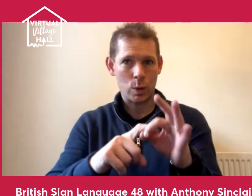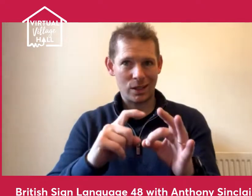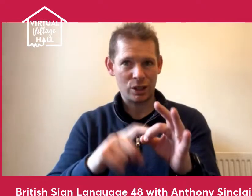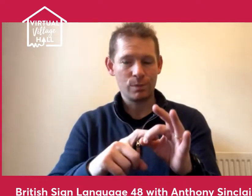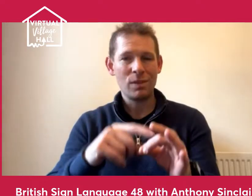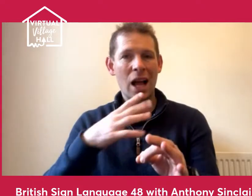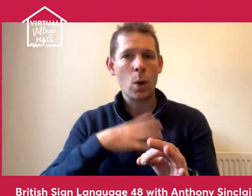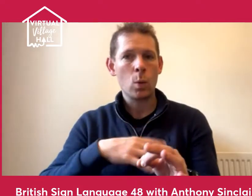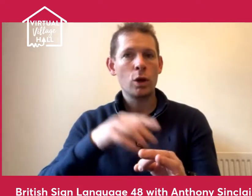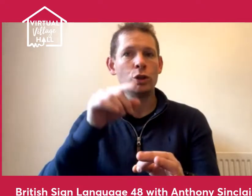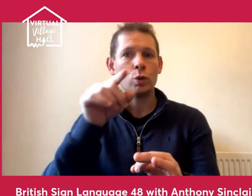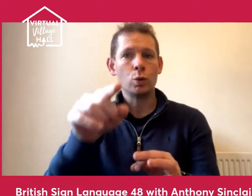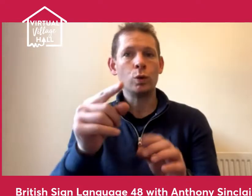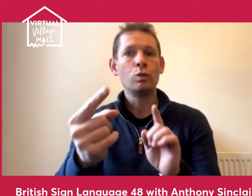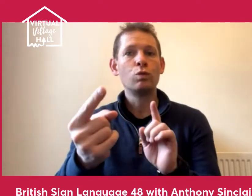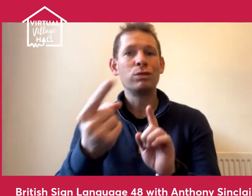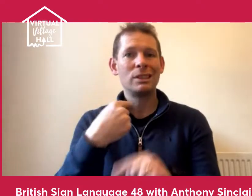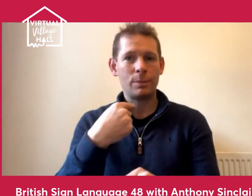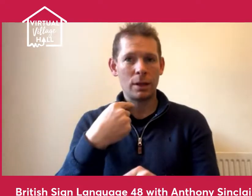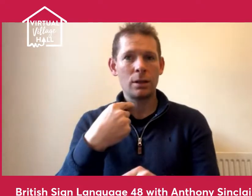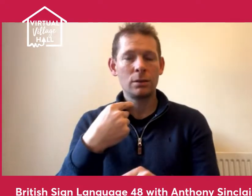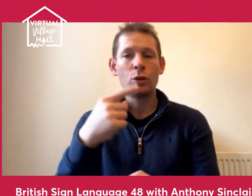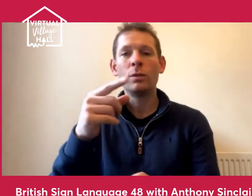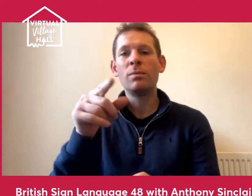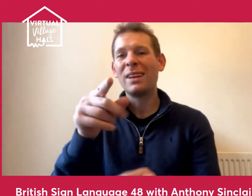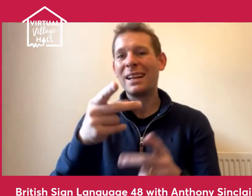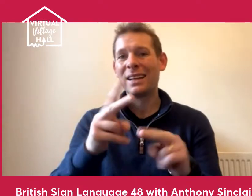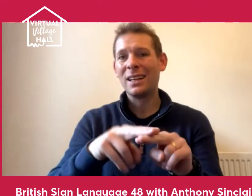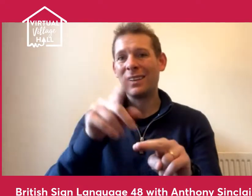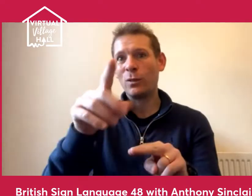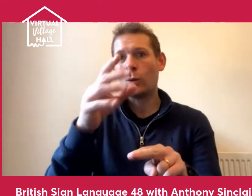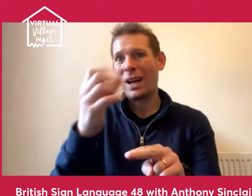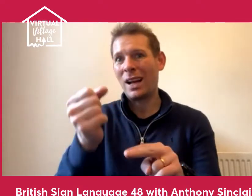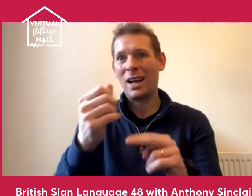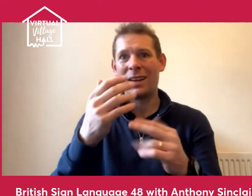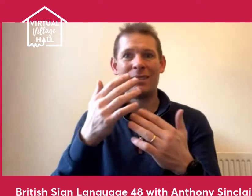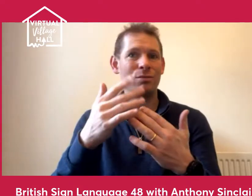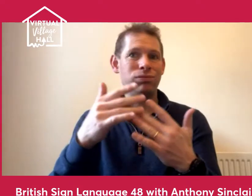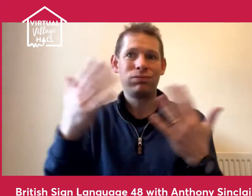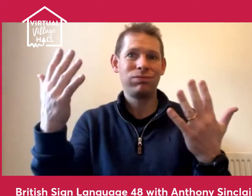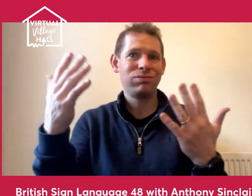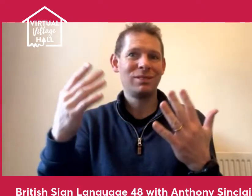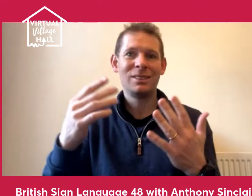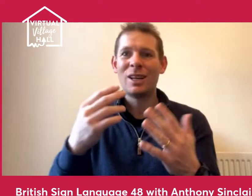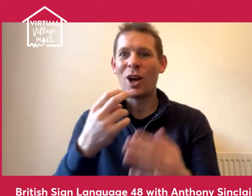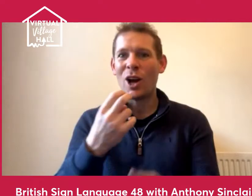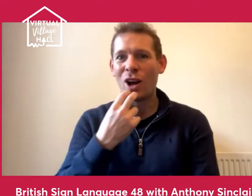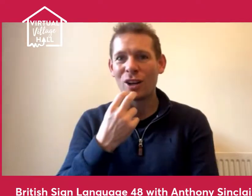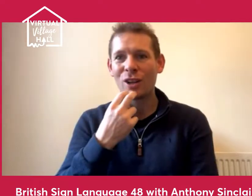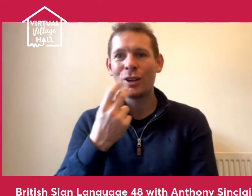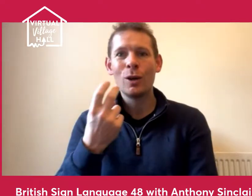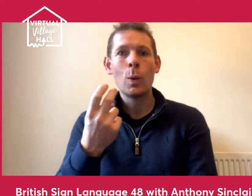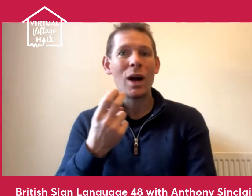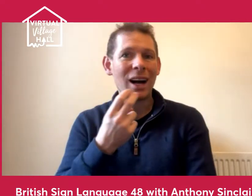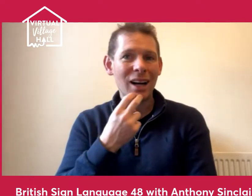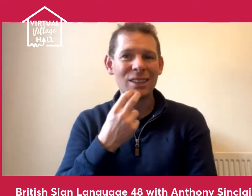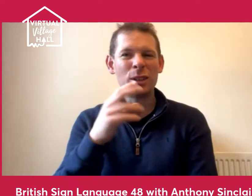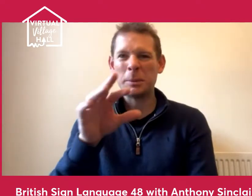So now I'm going to ask you the question, and if you can respond, that's great. If you've got any family members,